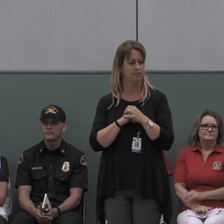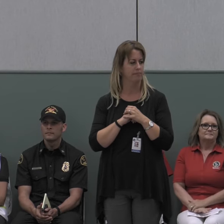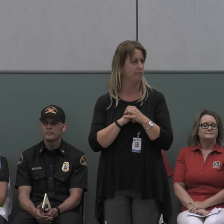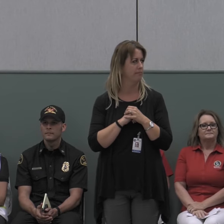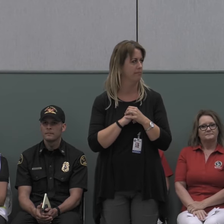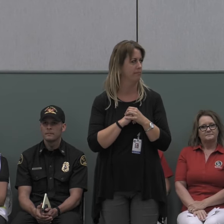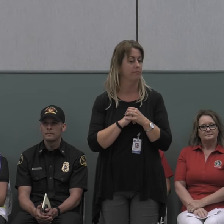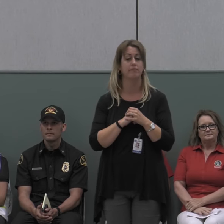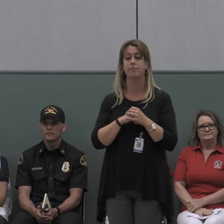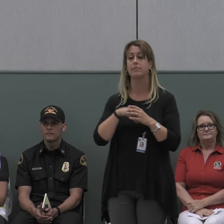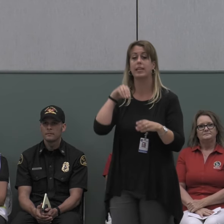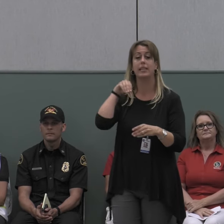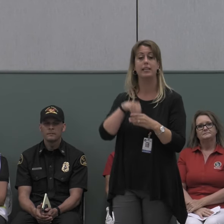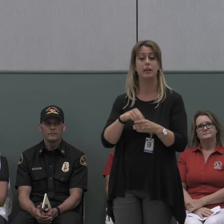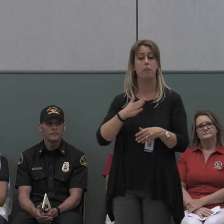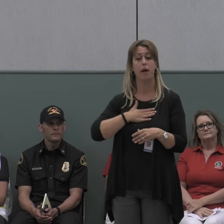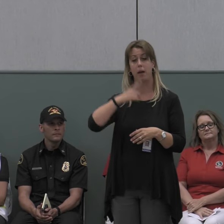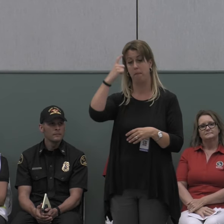In my mind, he's our